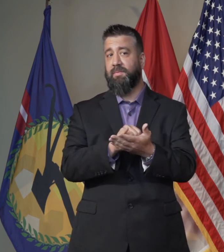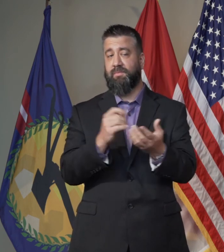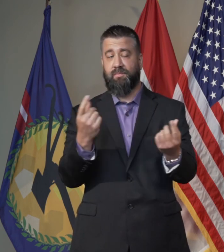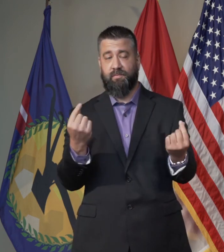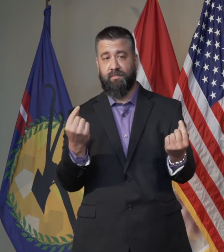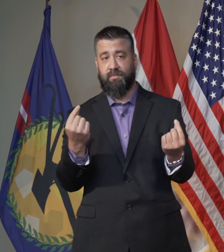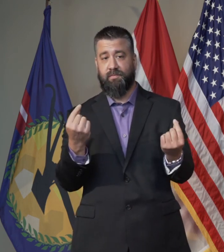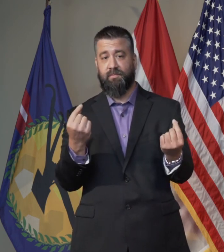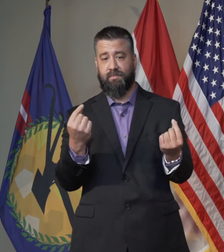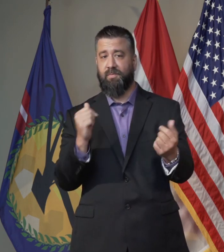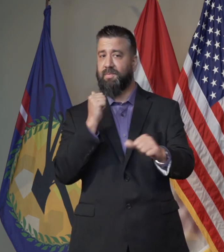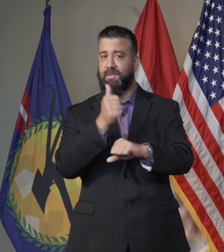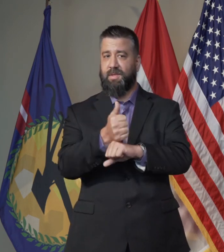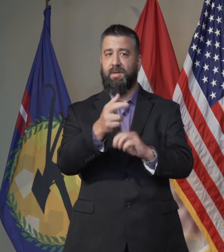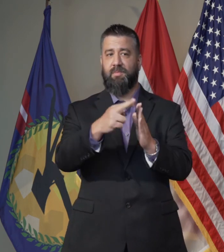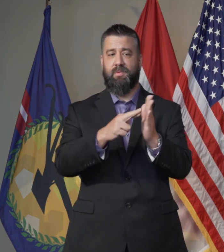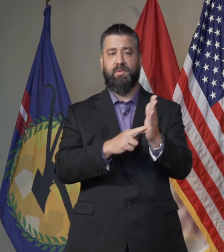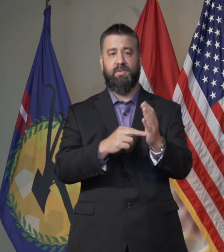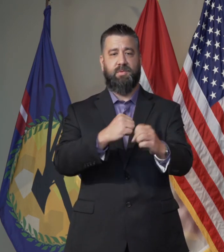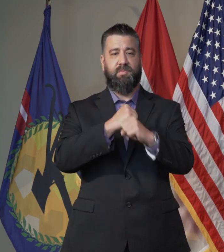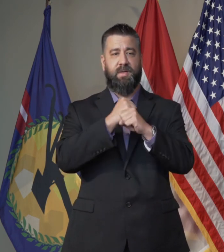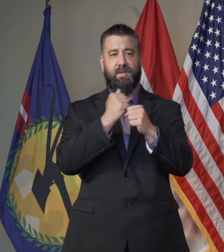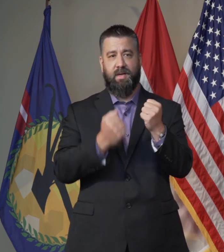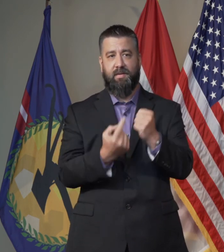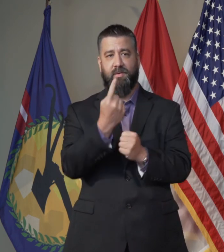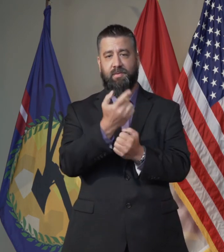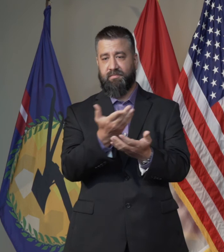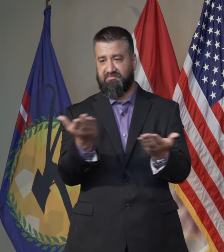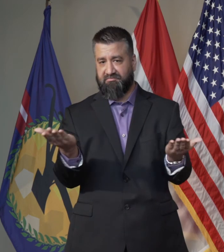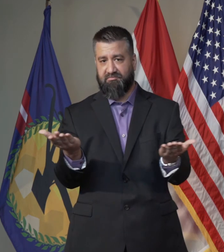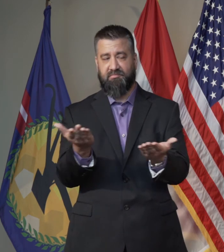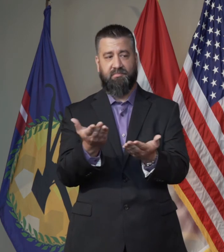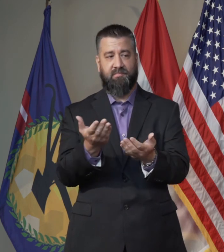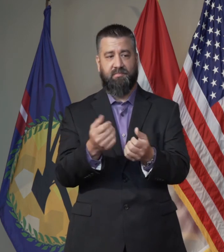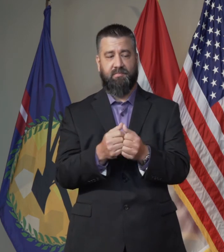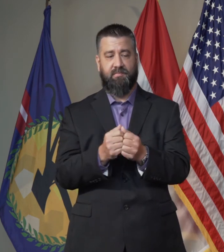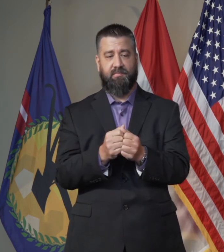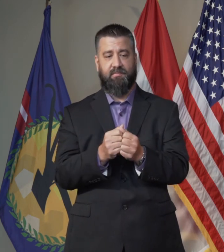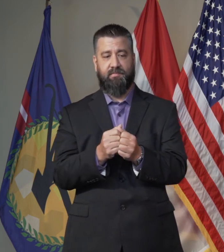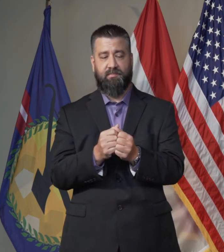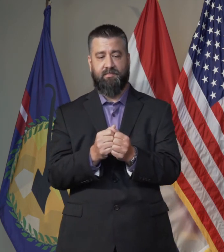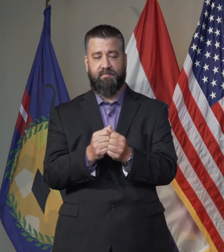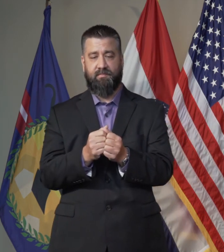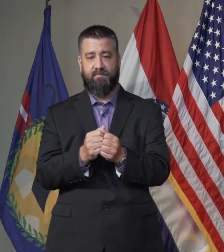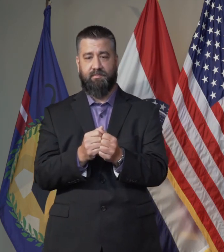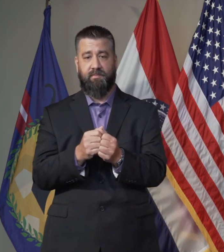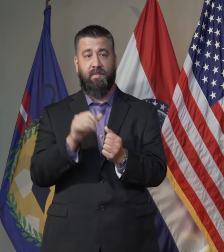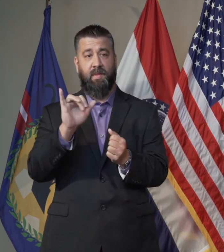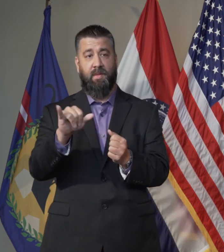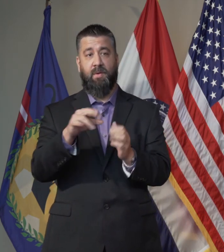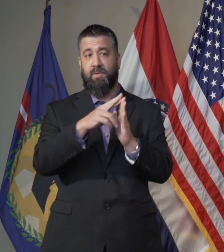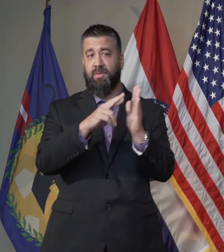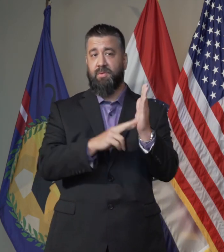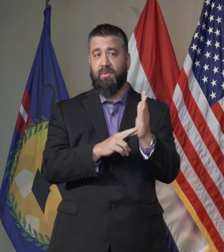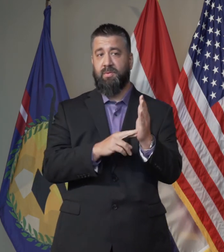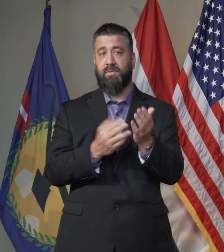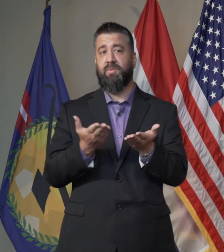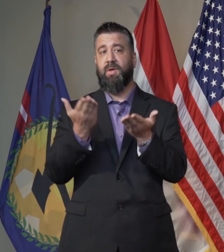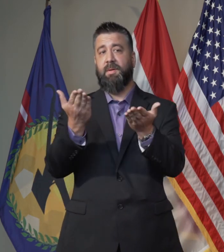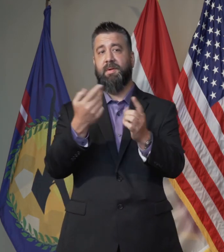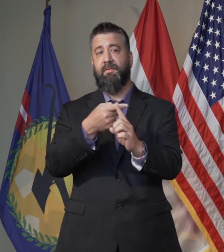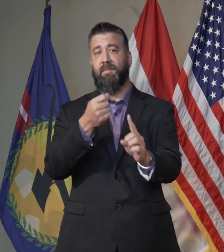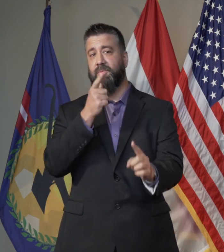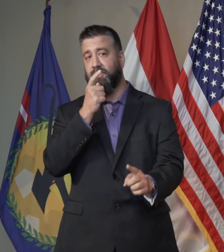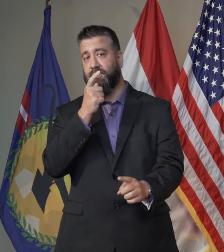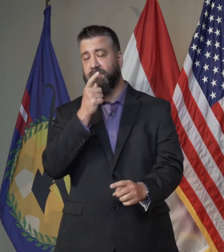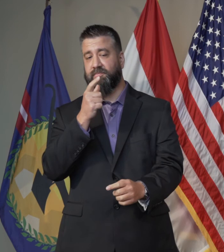that protect the health and welfare of everyone in St. Louis County. Measures that have been recommended by our public health experts and our